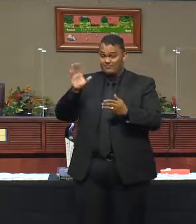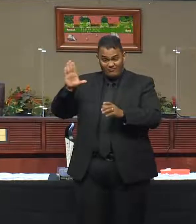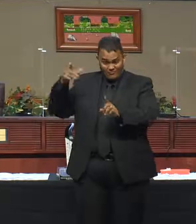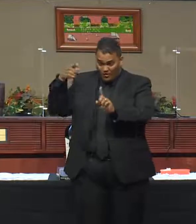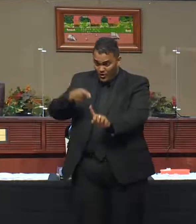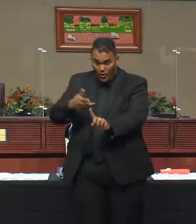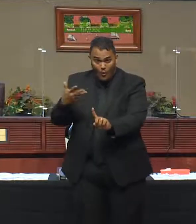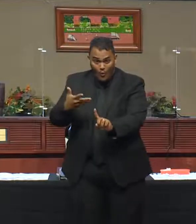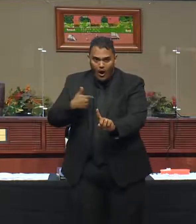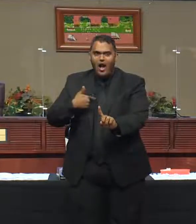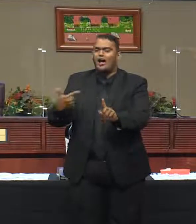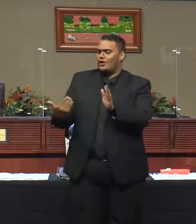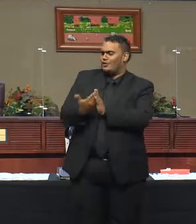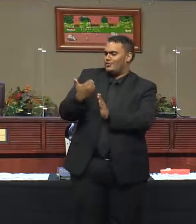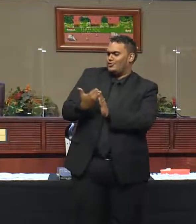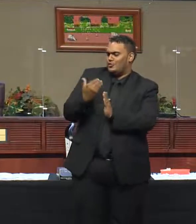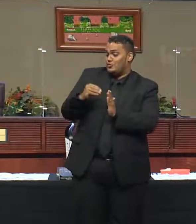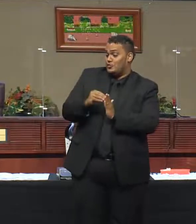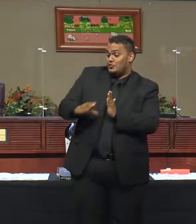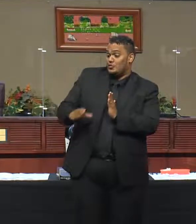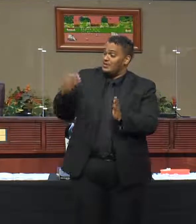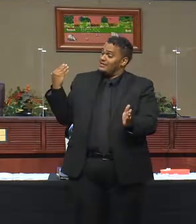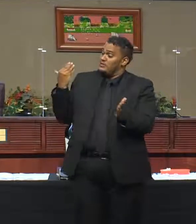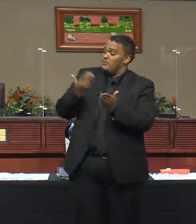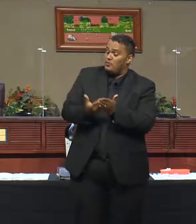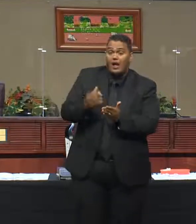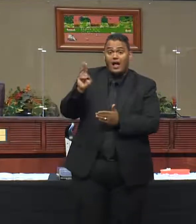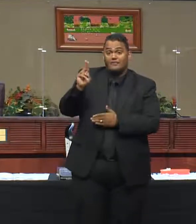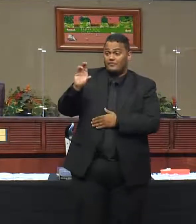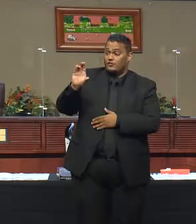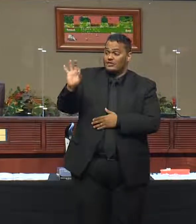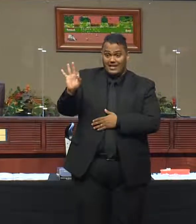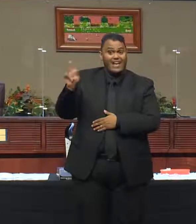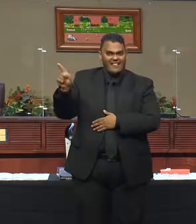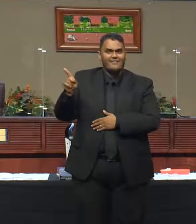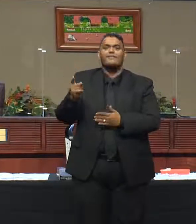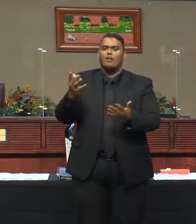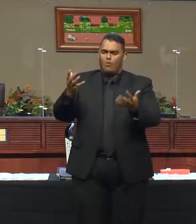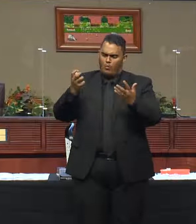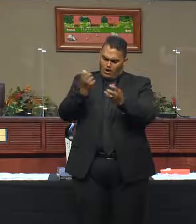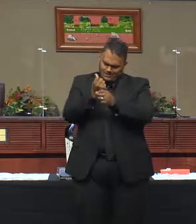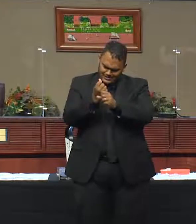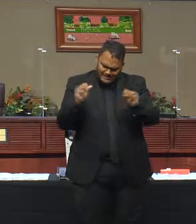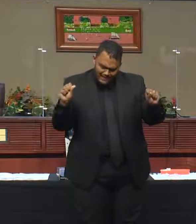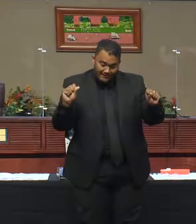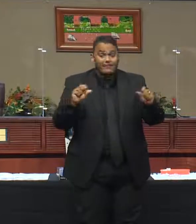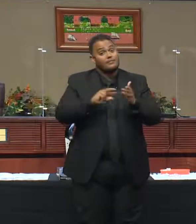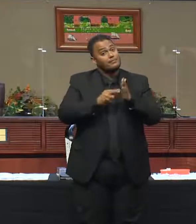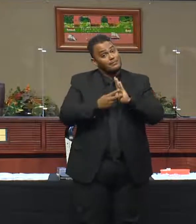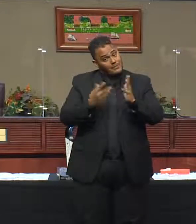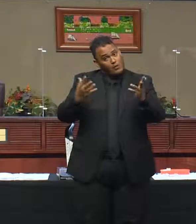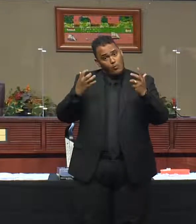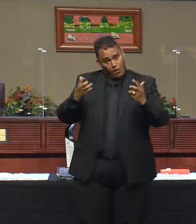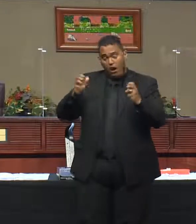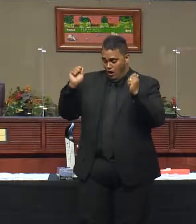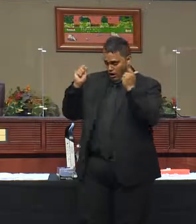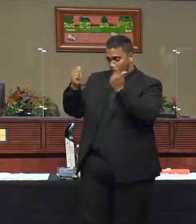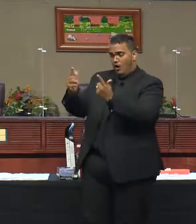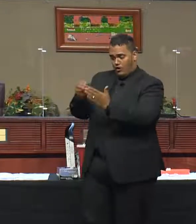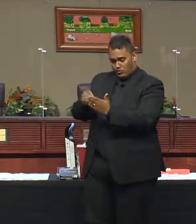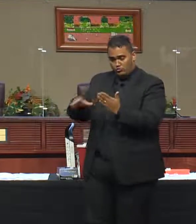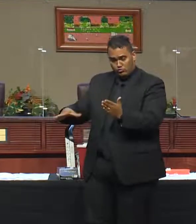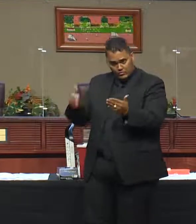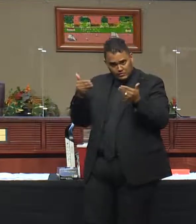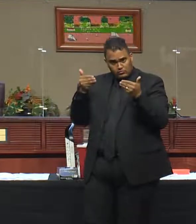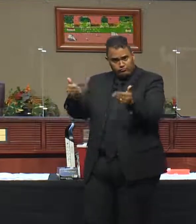incoming students, and that's why she wants all students to get the vaccine. Next is